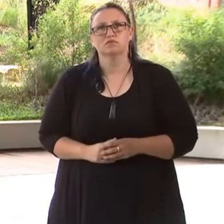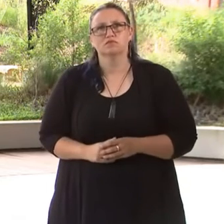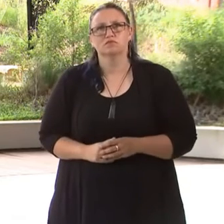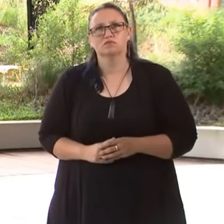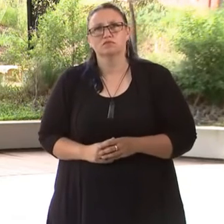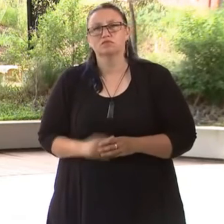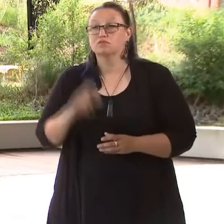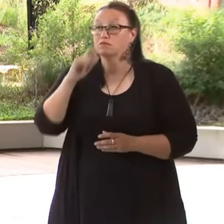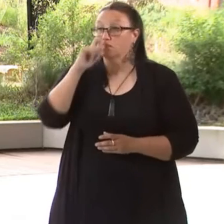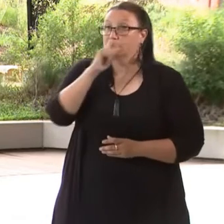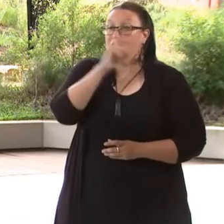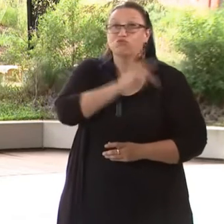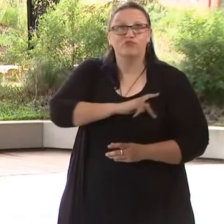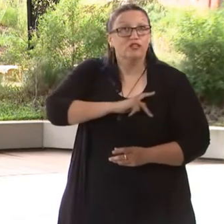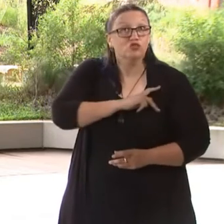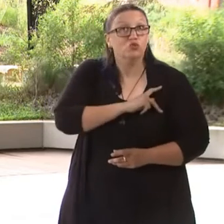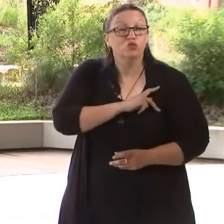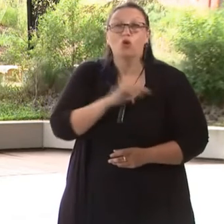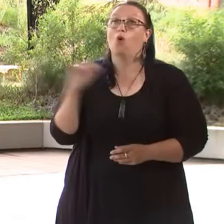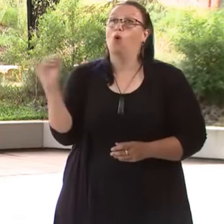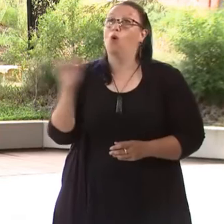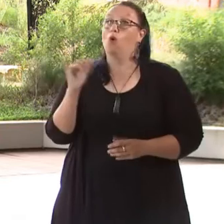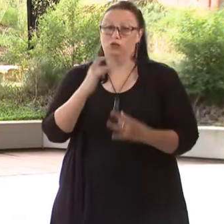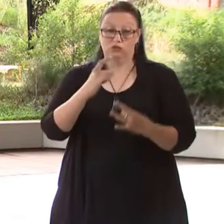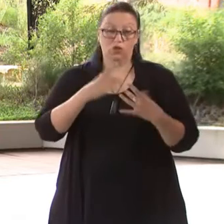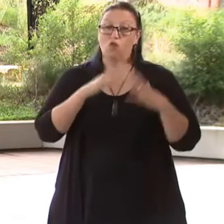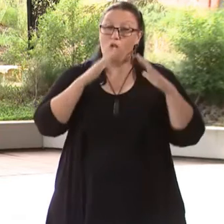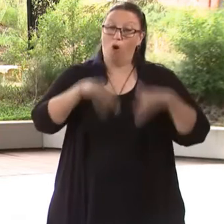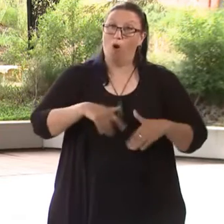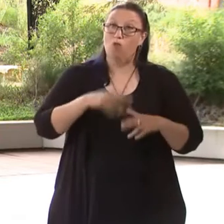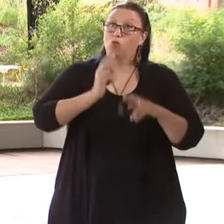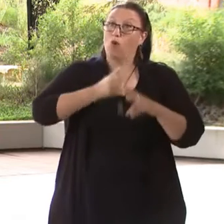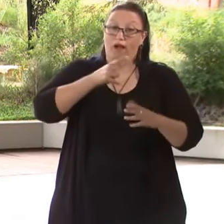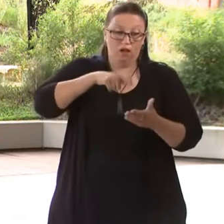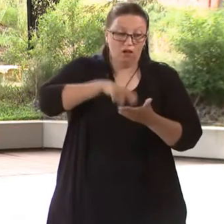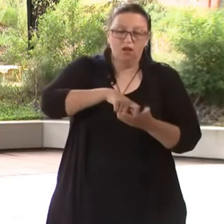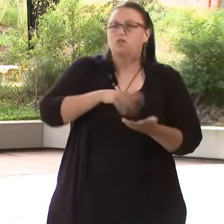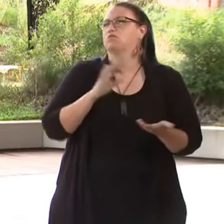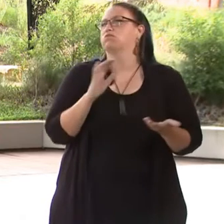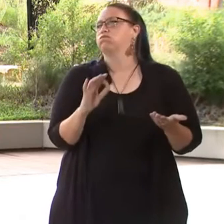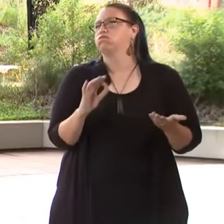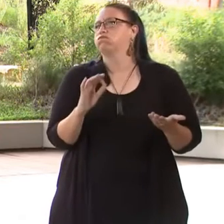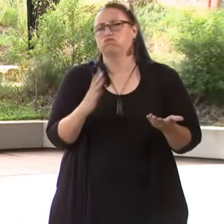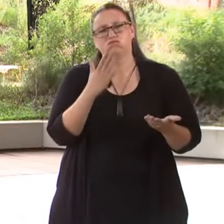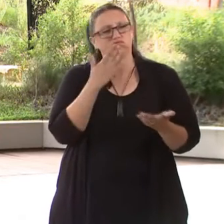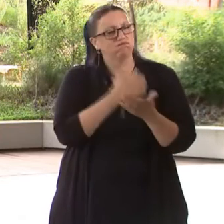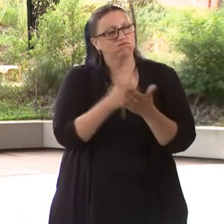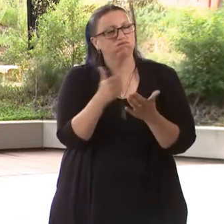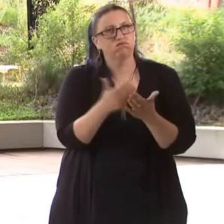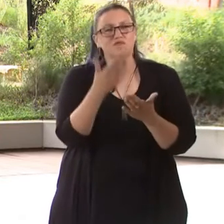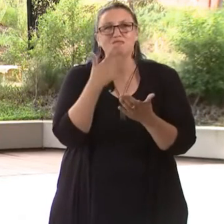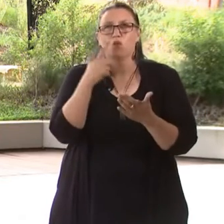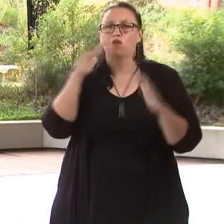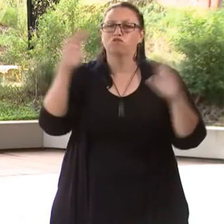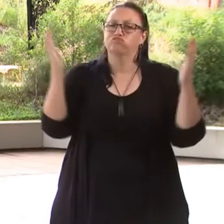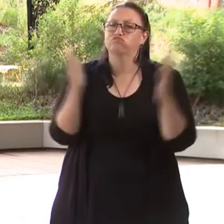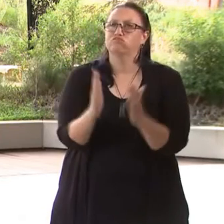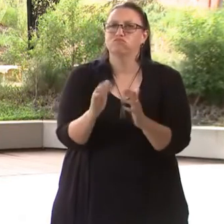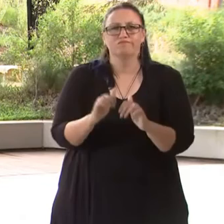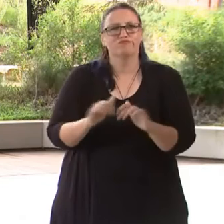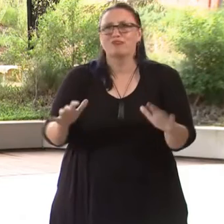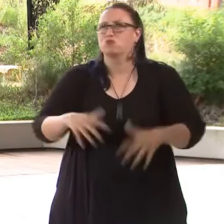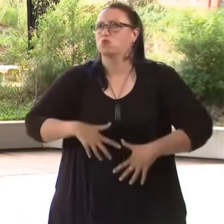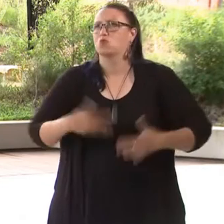people continue to isolate and protect and reduce the community spread. It is pleasing to see that a variety